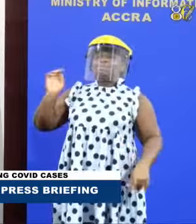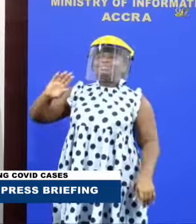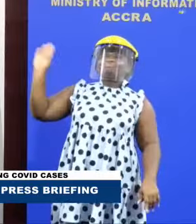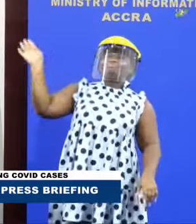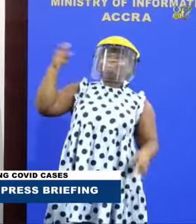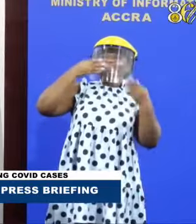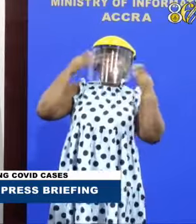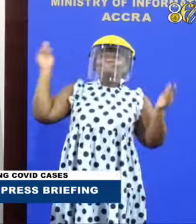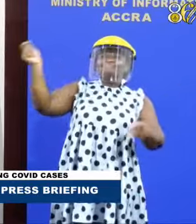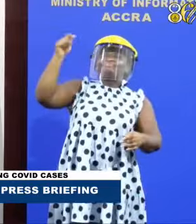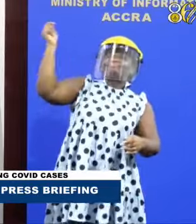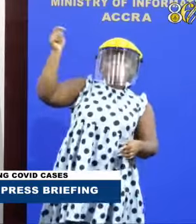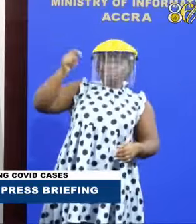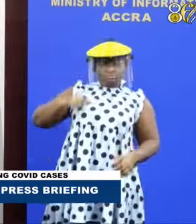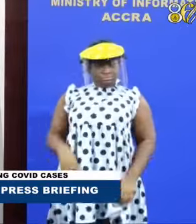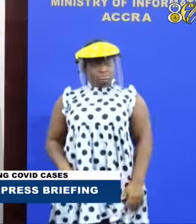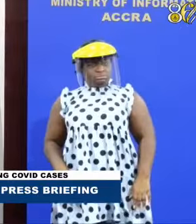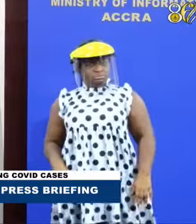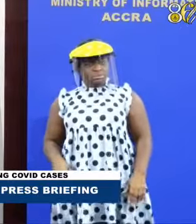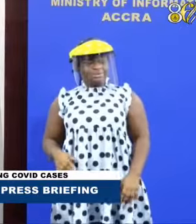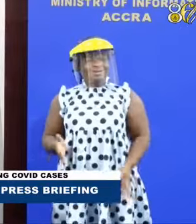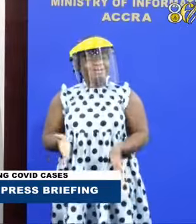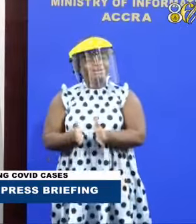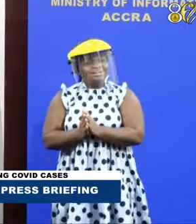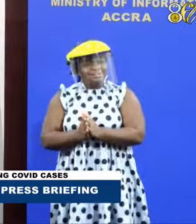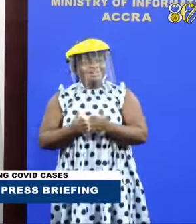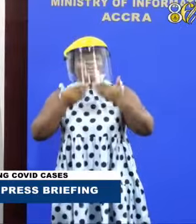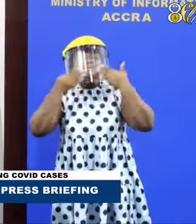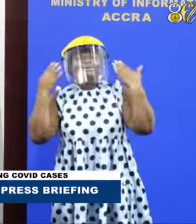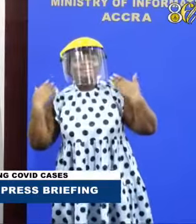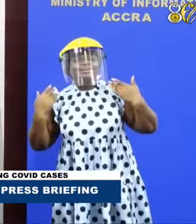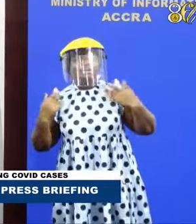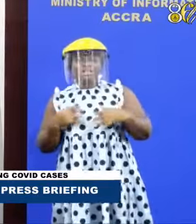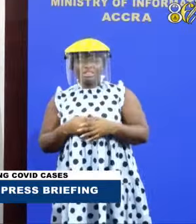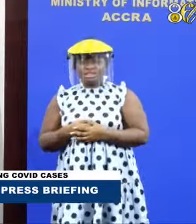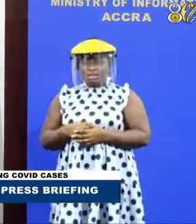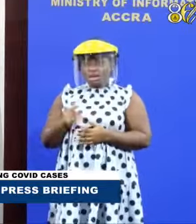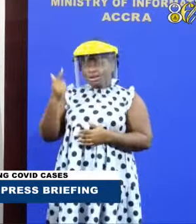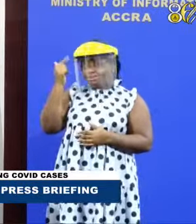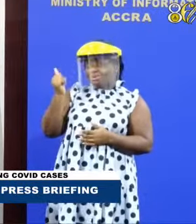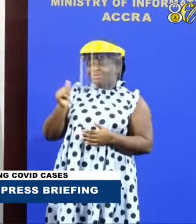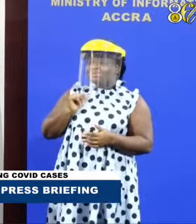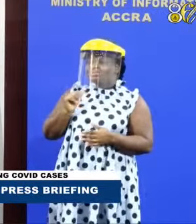And everybody waved their mask. And we asked them, please, wear them. Because they were all